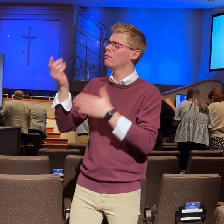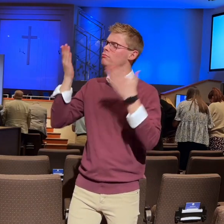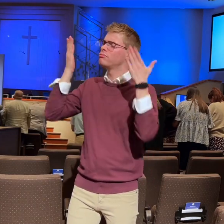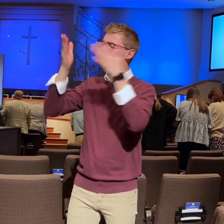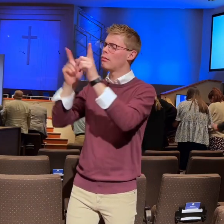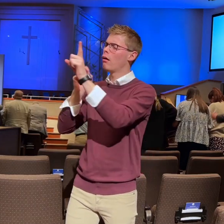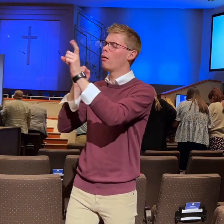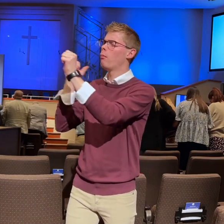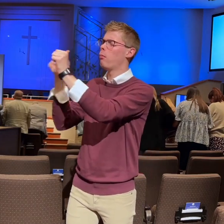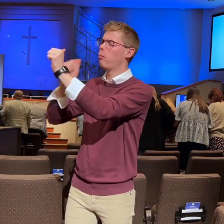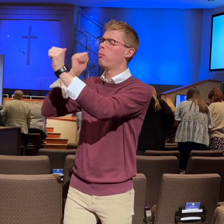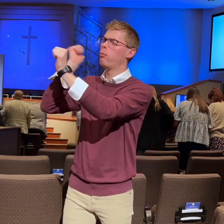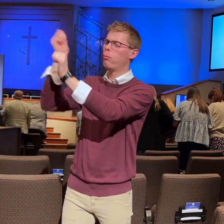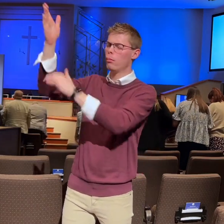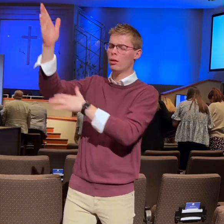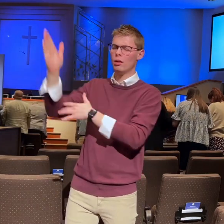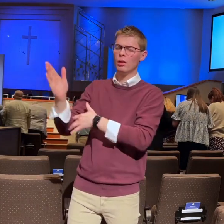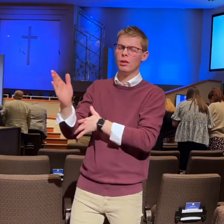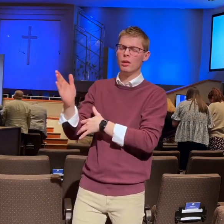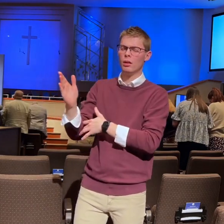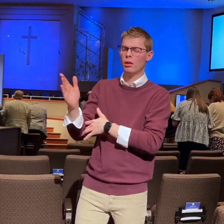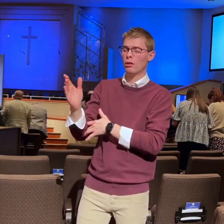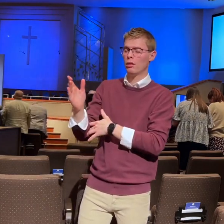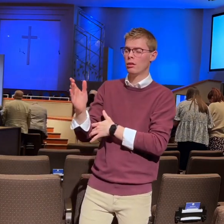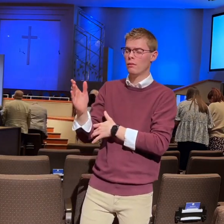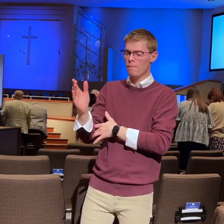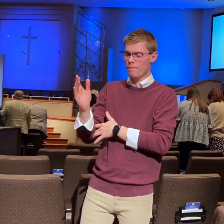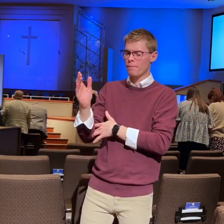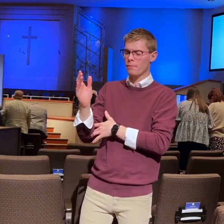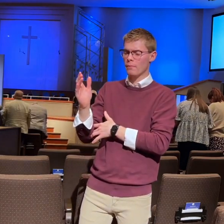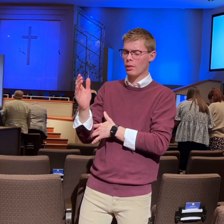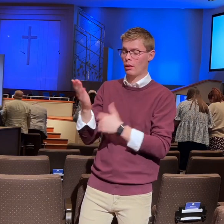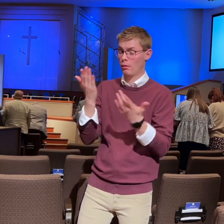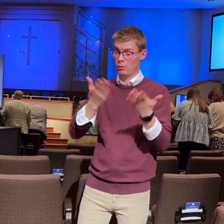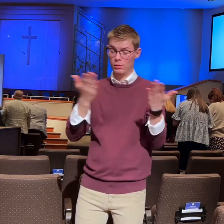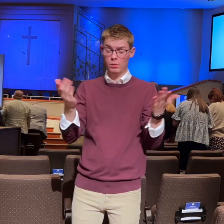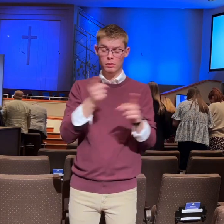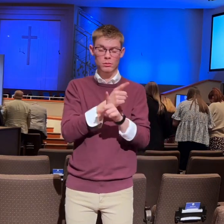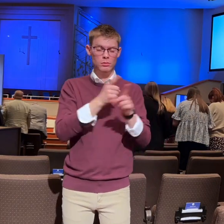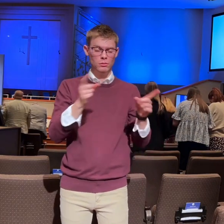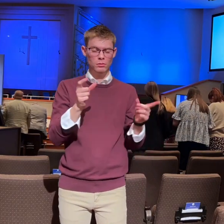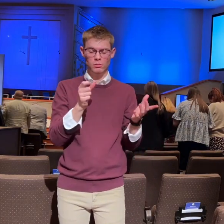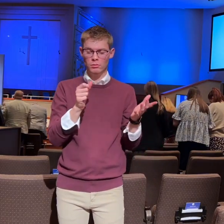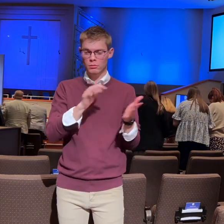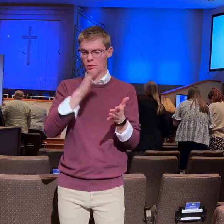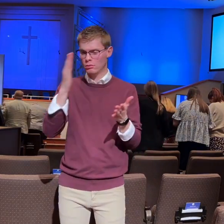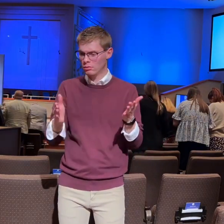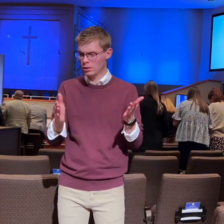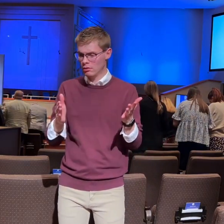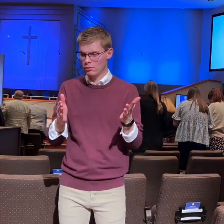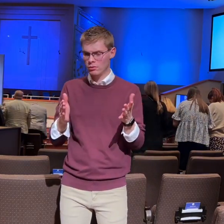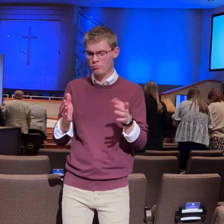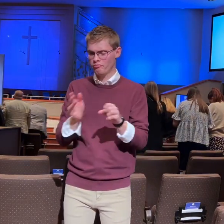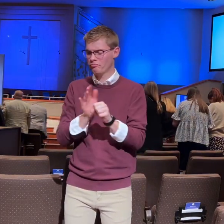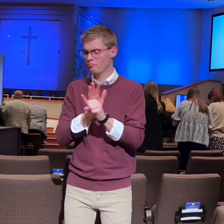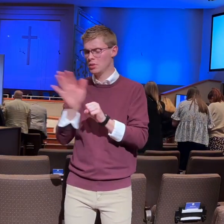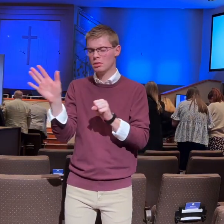or I could feel the tragic effects of apostasy. Maybe you'll never fully apostatize and deny the faith, maybe not,